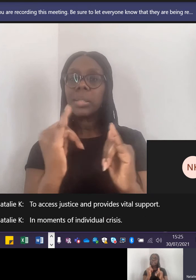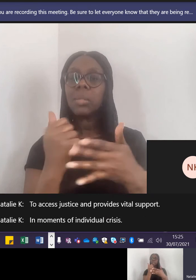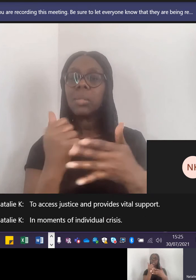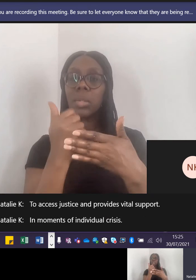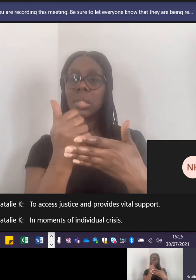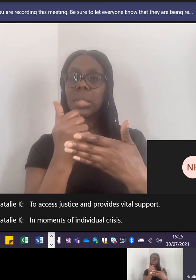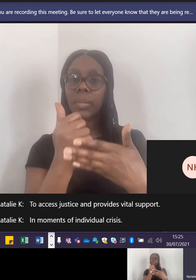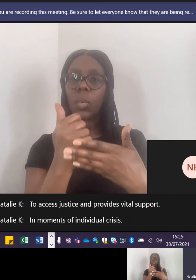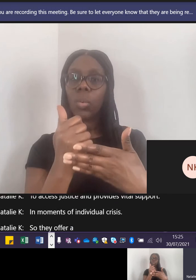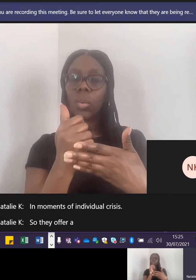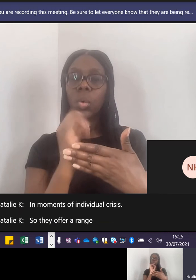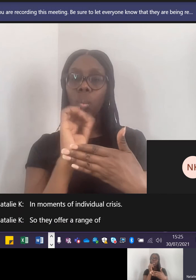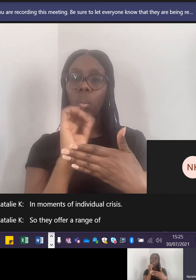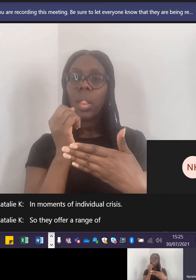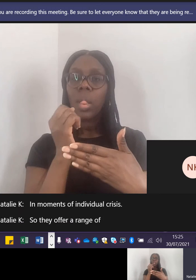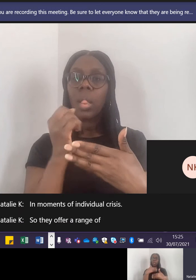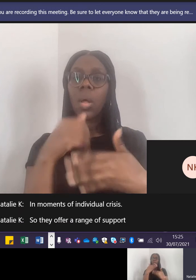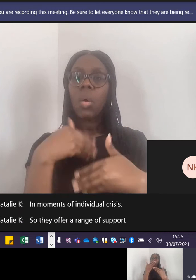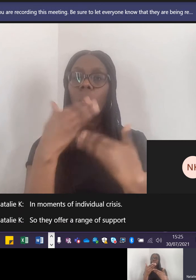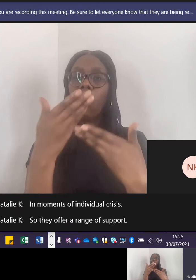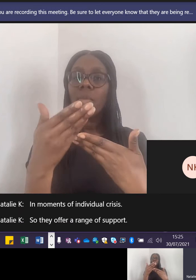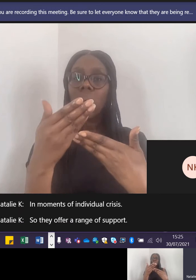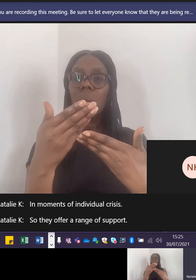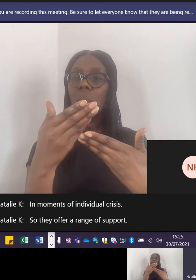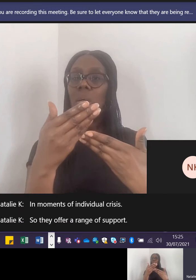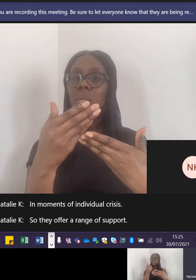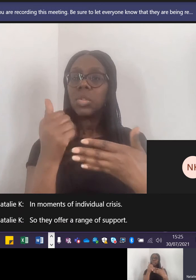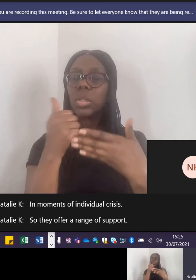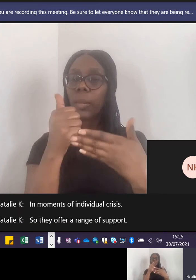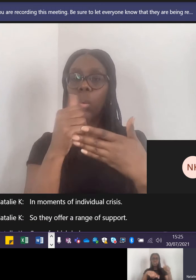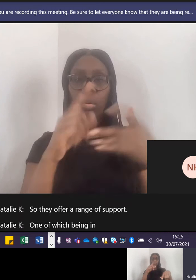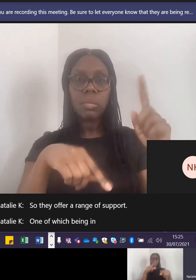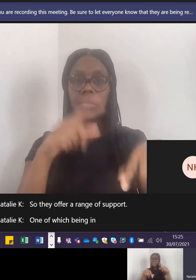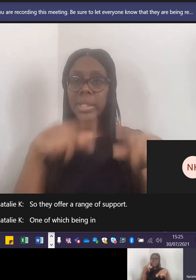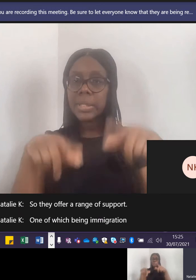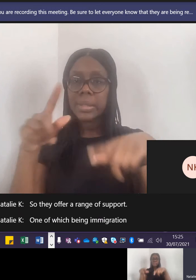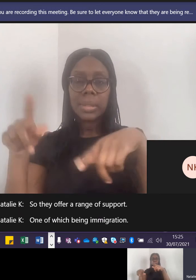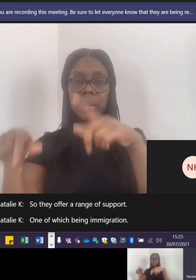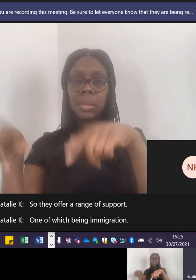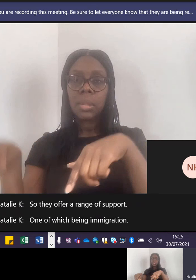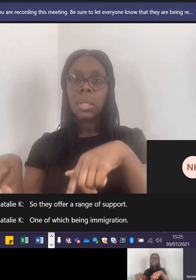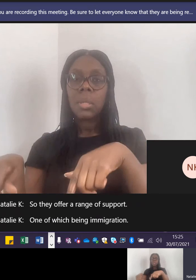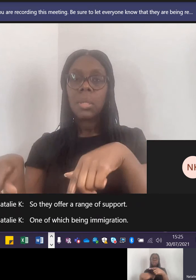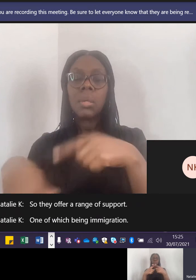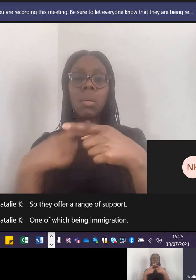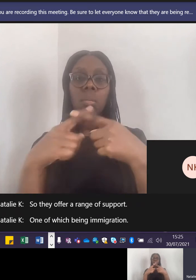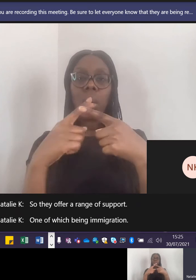So they offer a range of support, one of which being immigration.